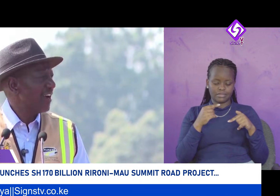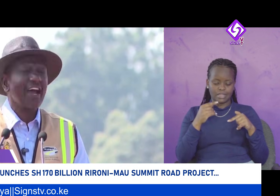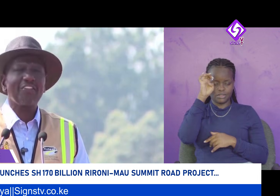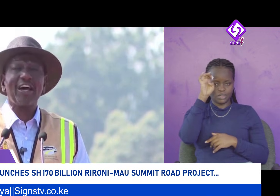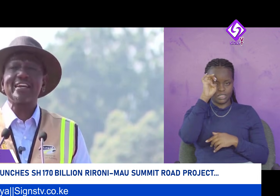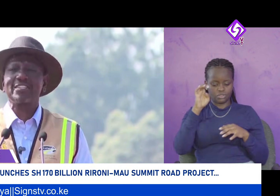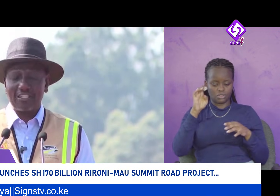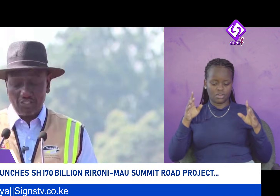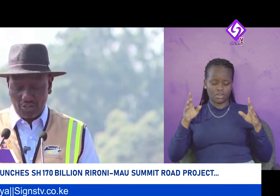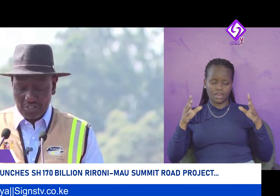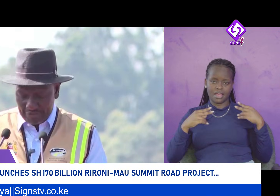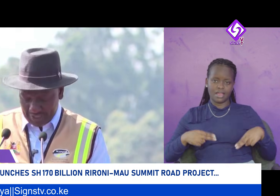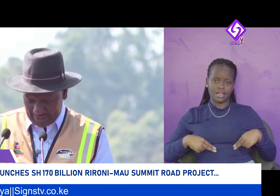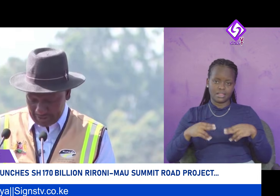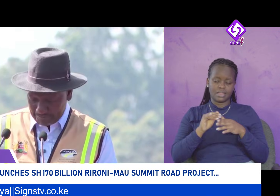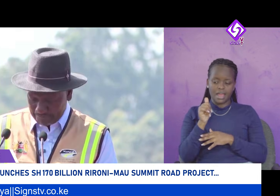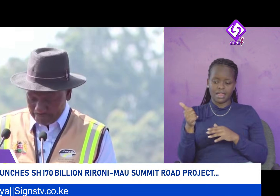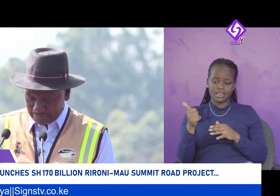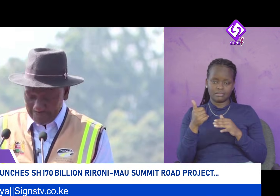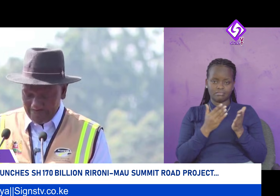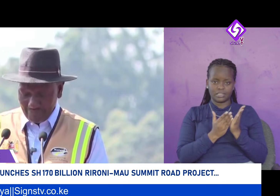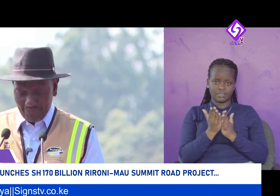health, and other essential services.